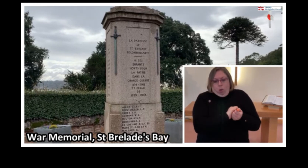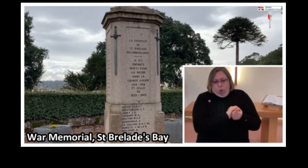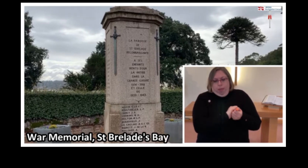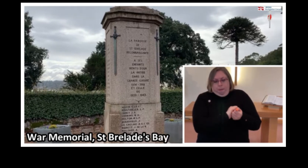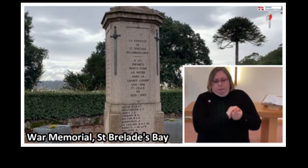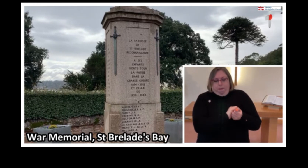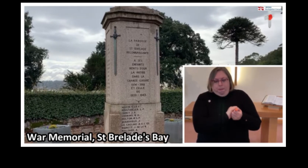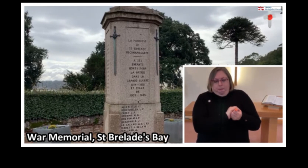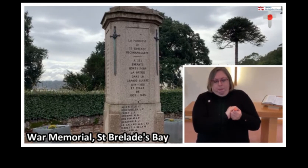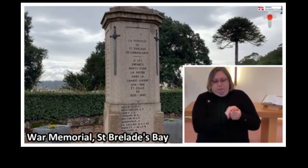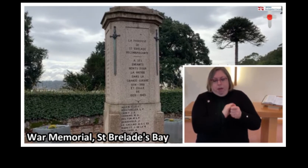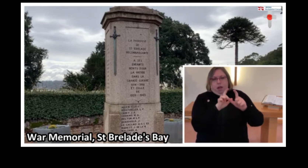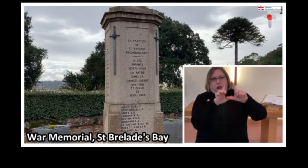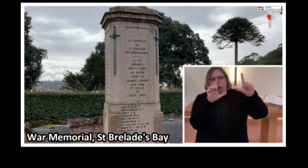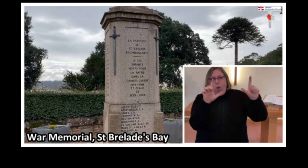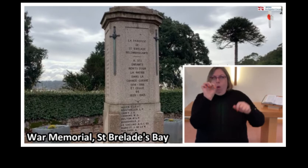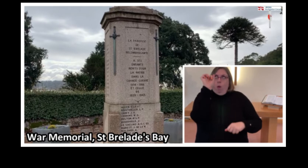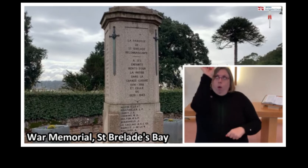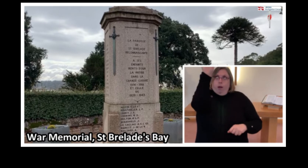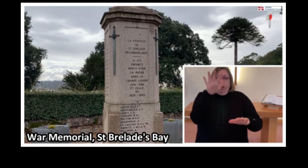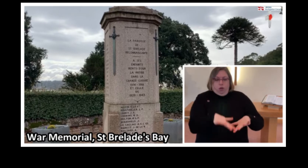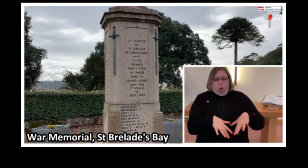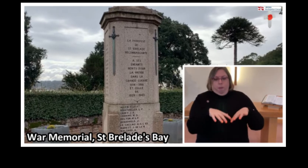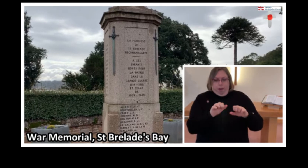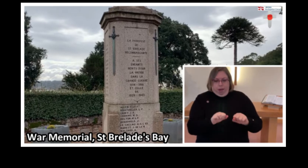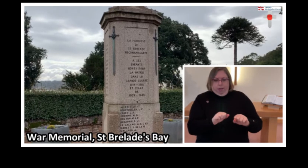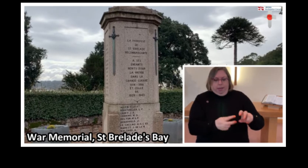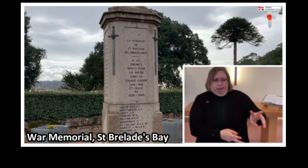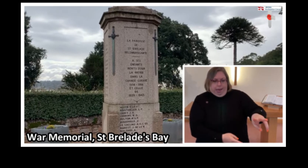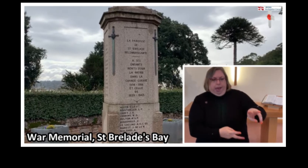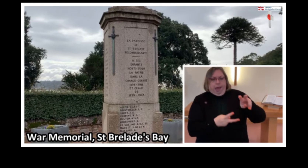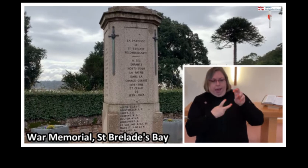Lord, in your mercy, hear our prayer.